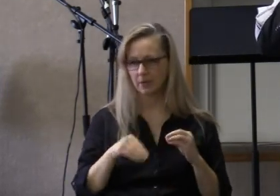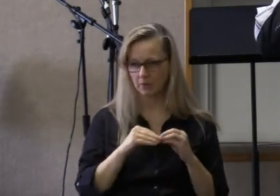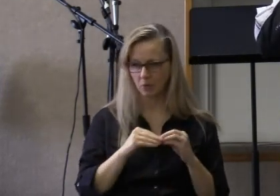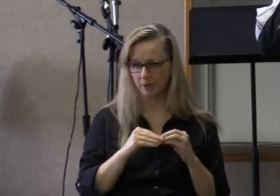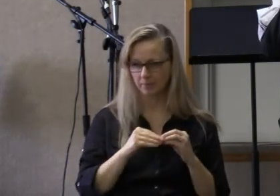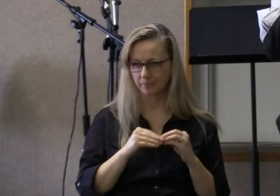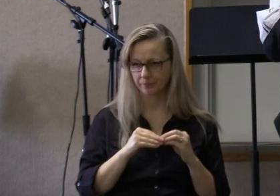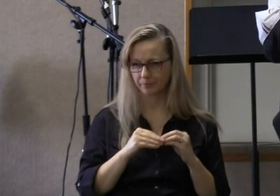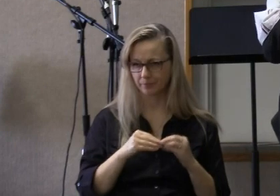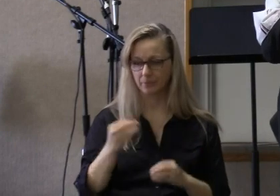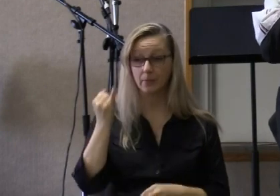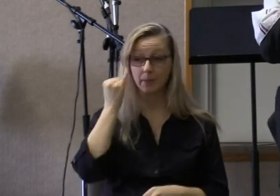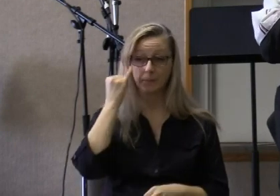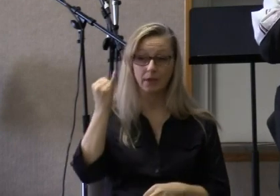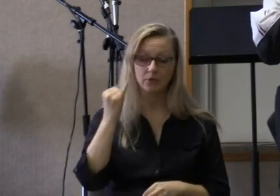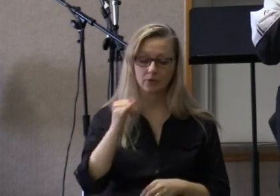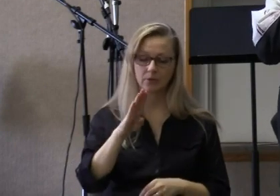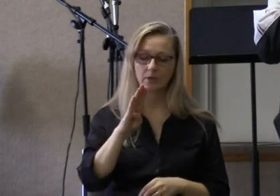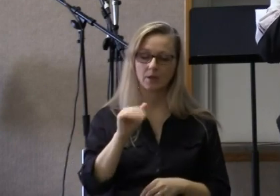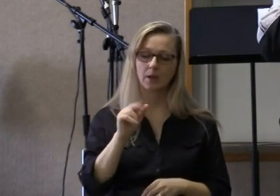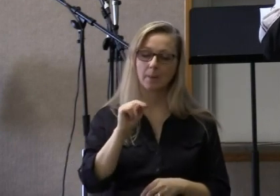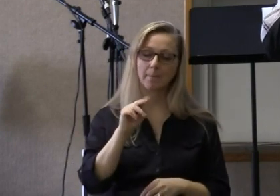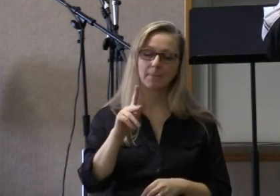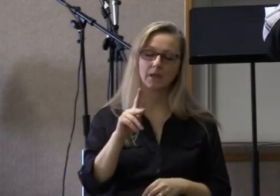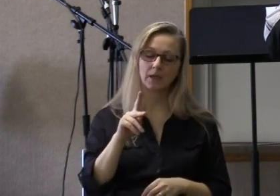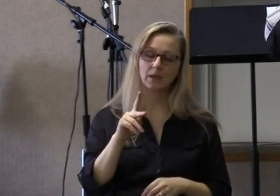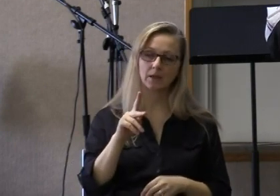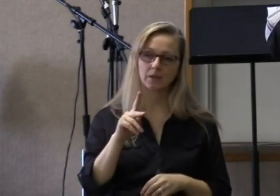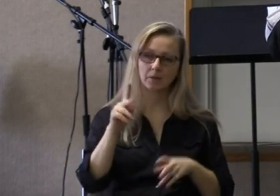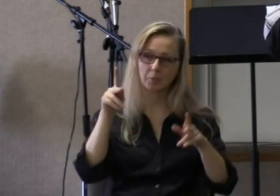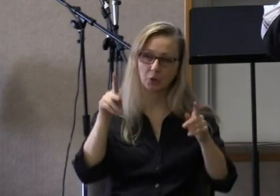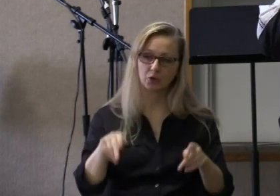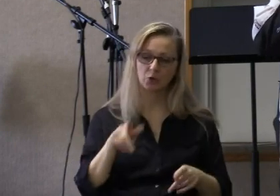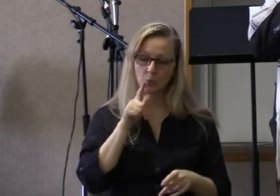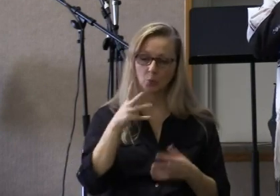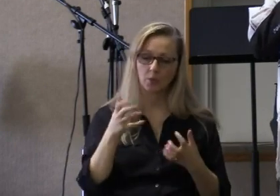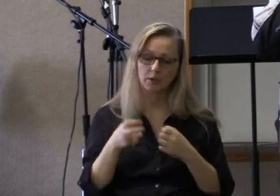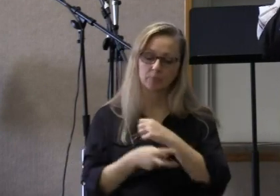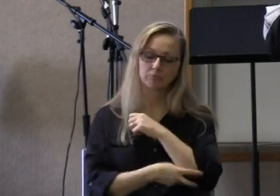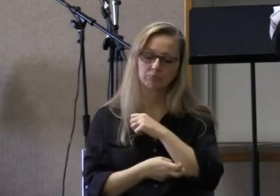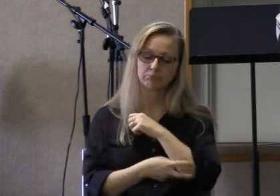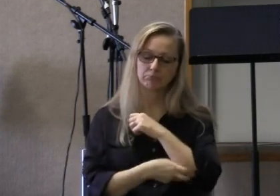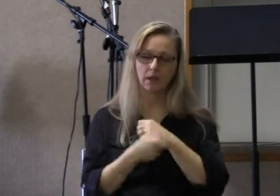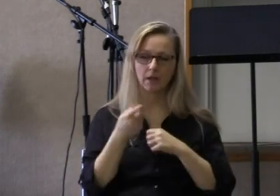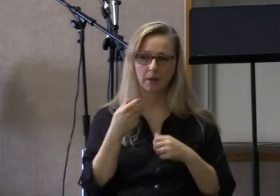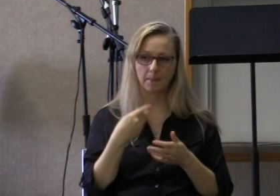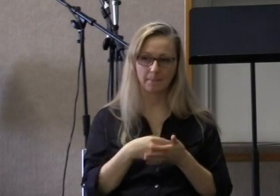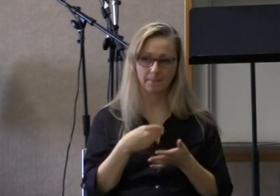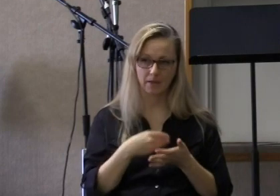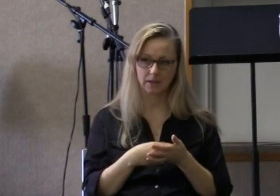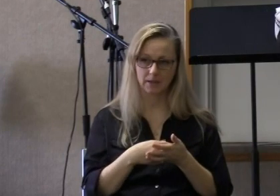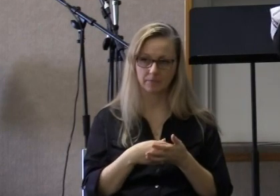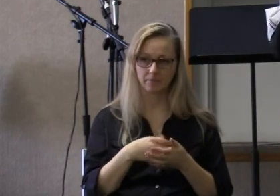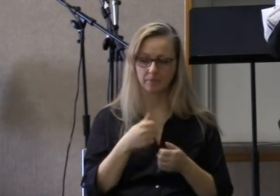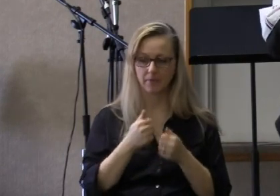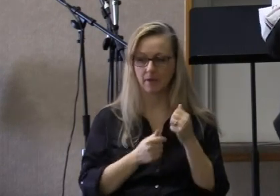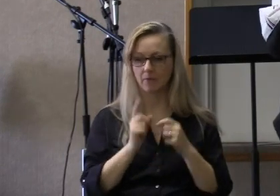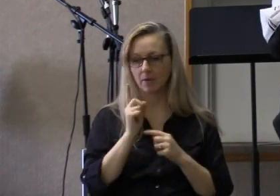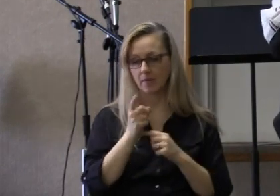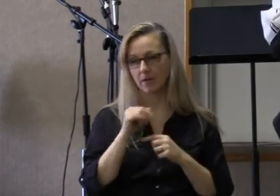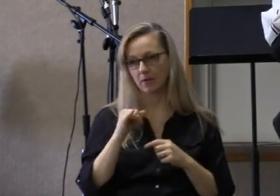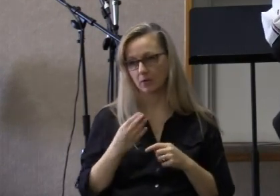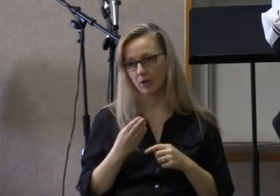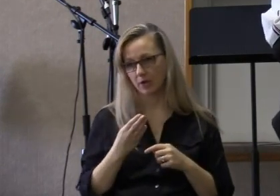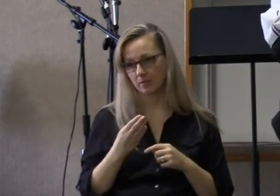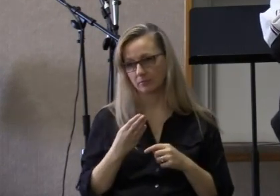teller who wants to take some of the money. Every minute on the job can cause a battle in the mind, depending on